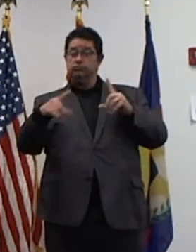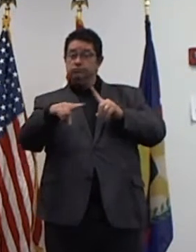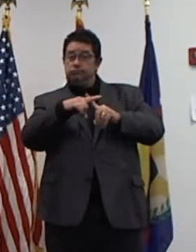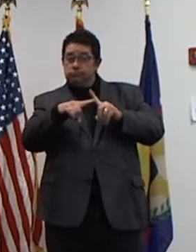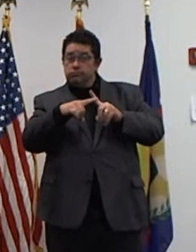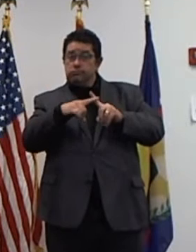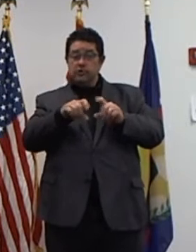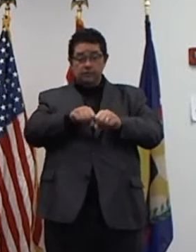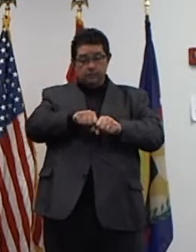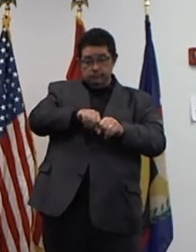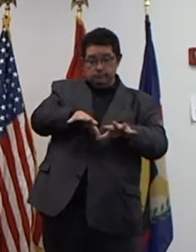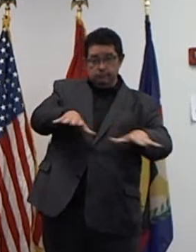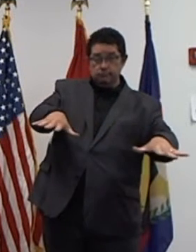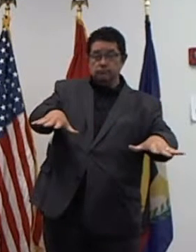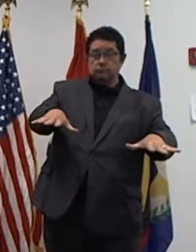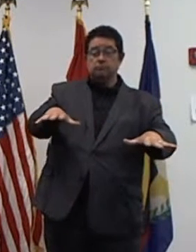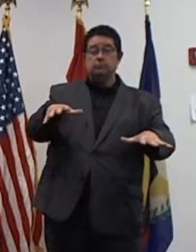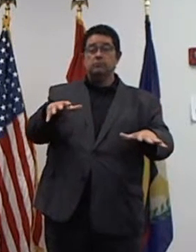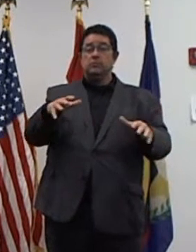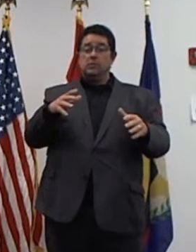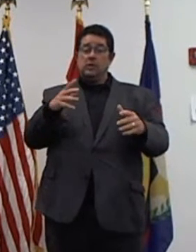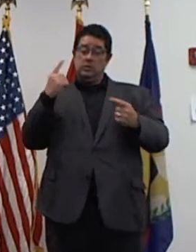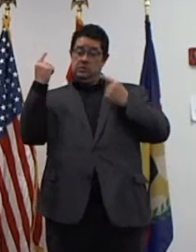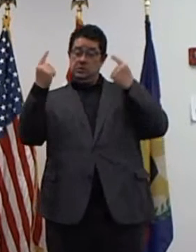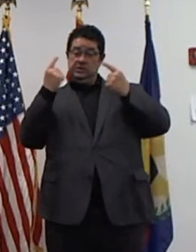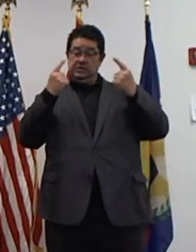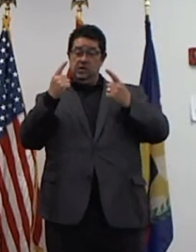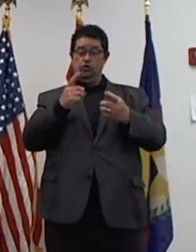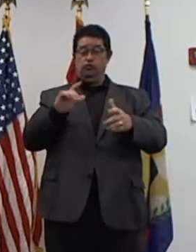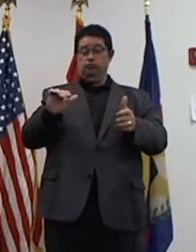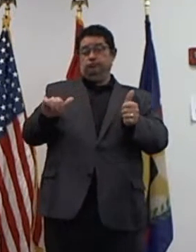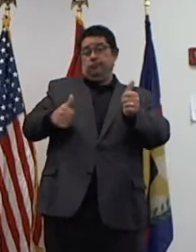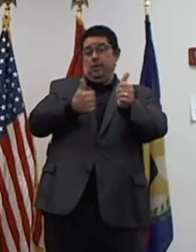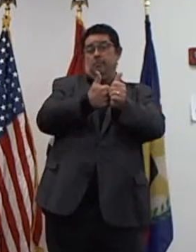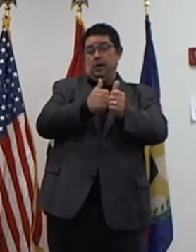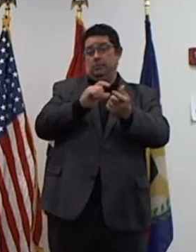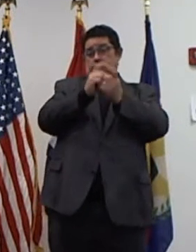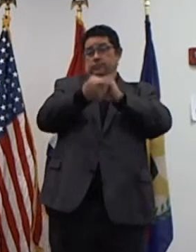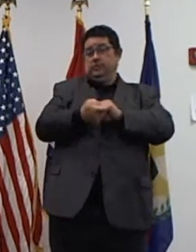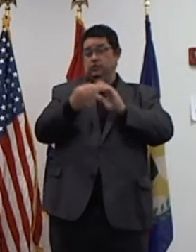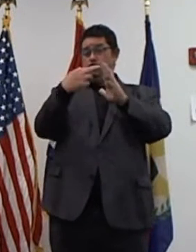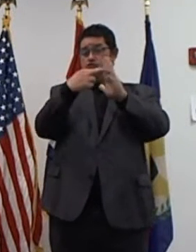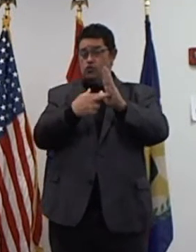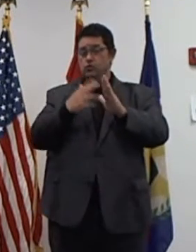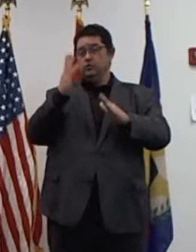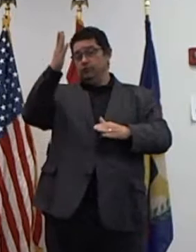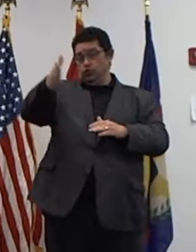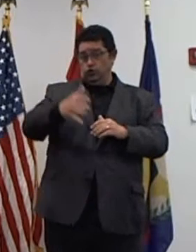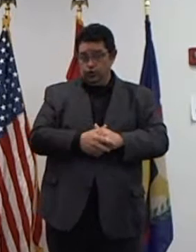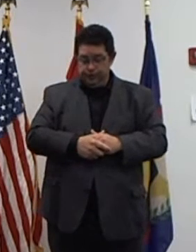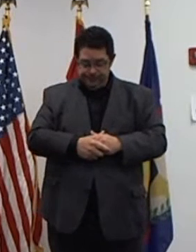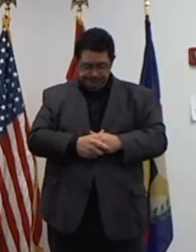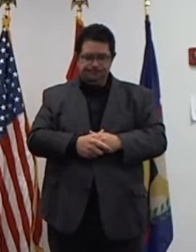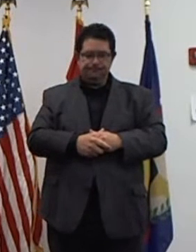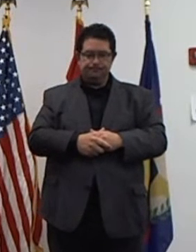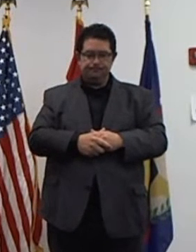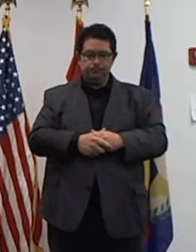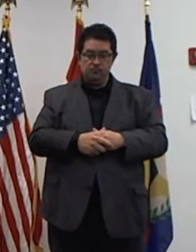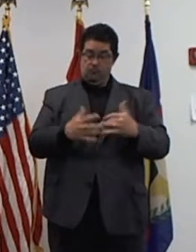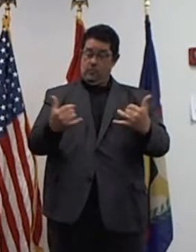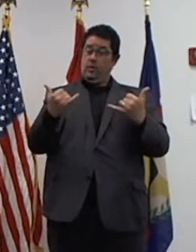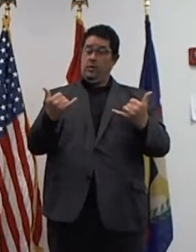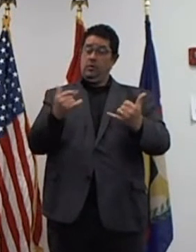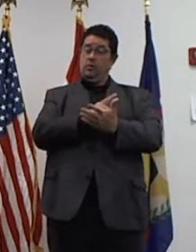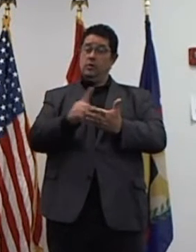monitor transmissions, and we will consider updating these guidelines in the future. This week we